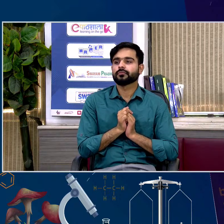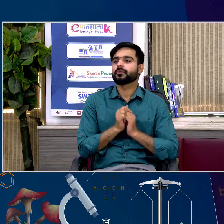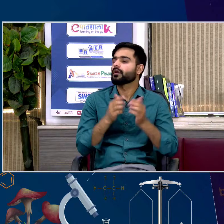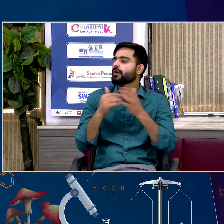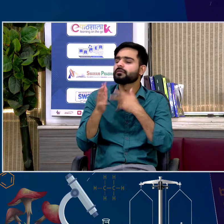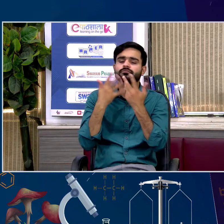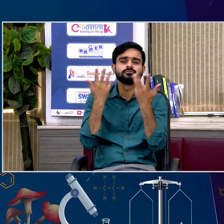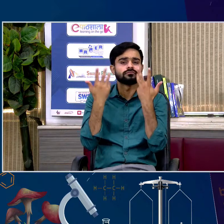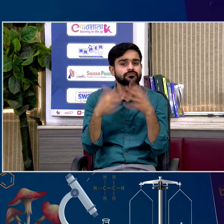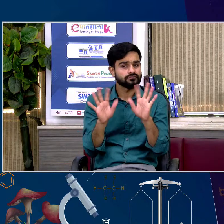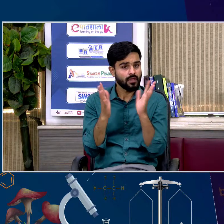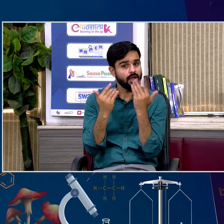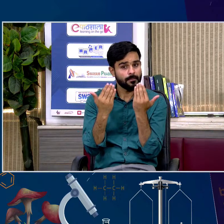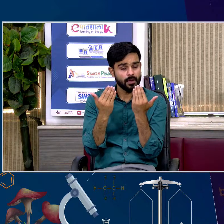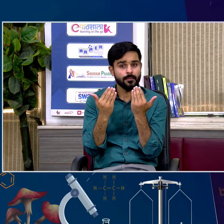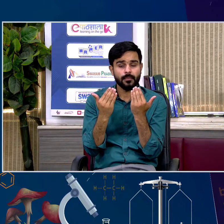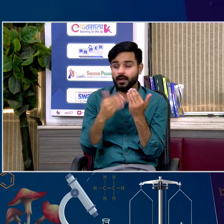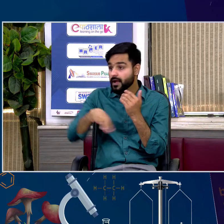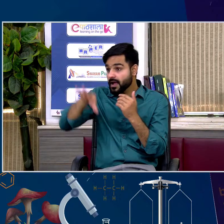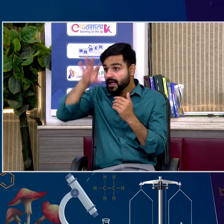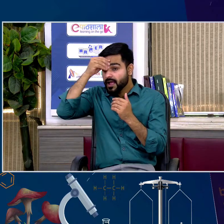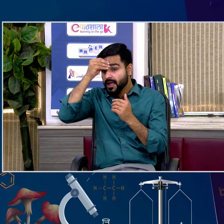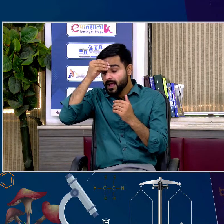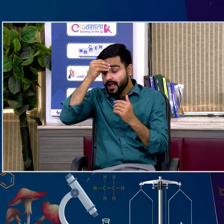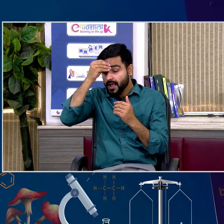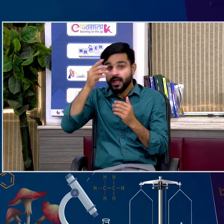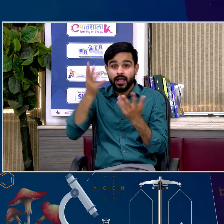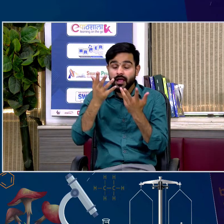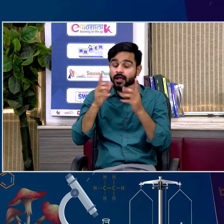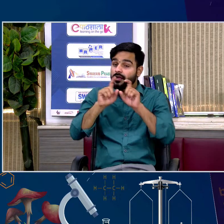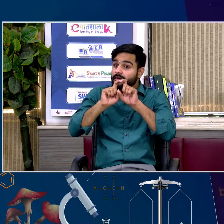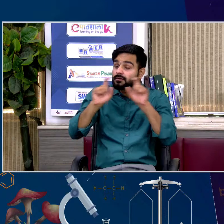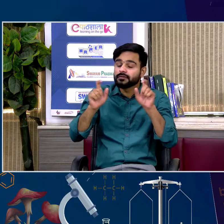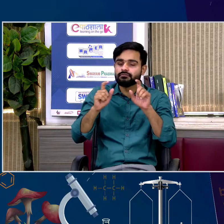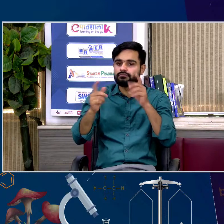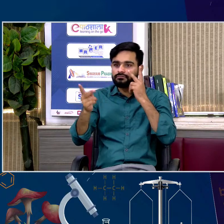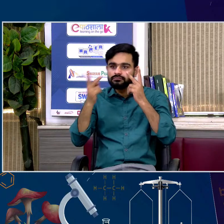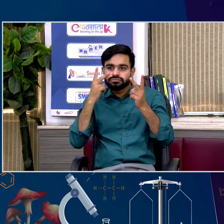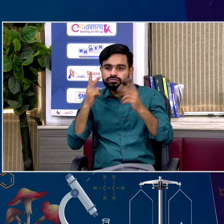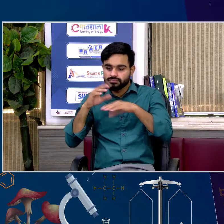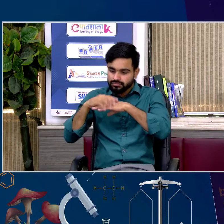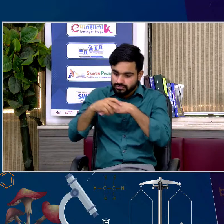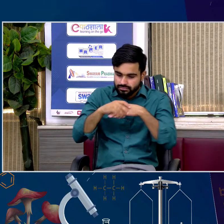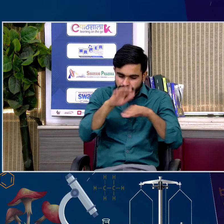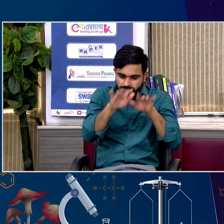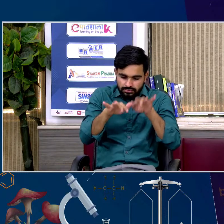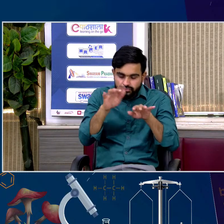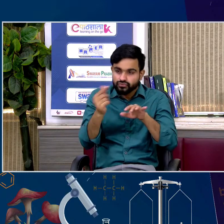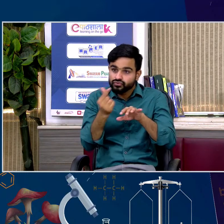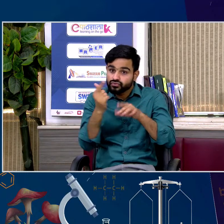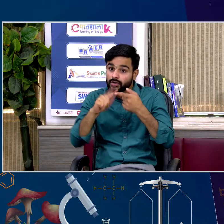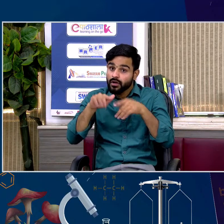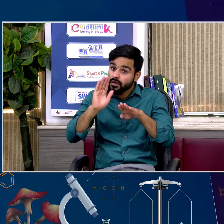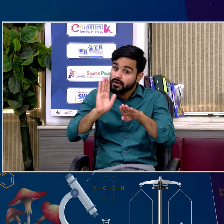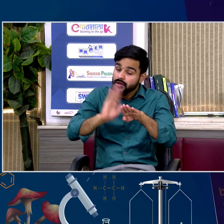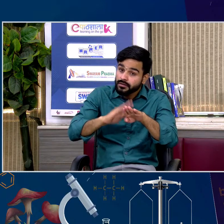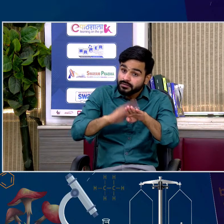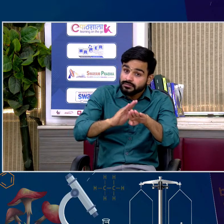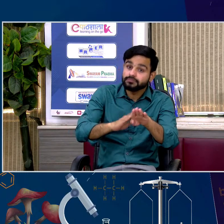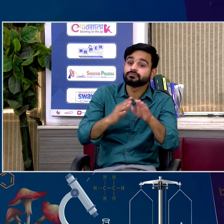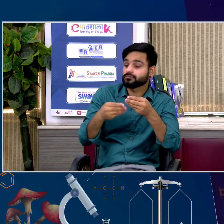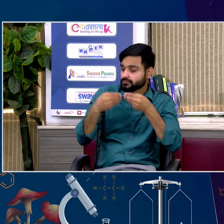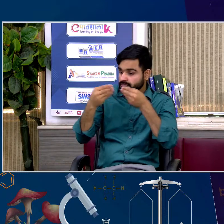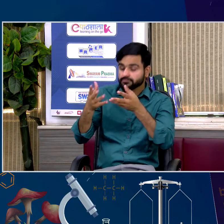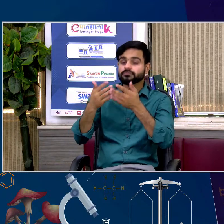wherever possible, make learning concrete, provide hands-on learning, provide experiential learning.